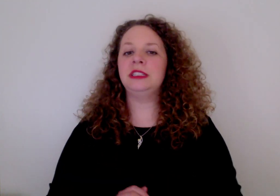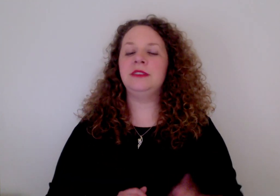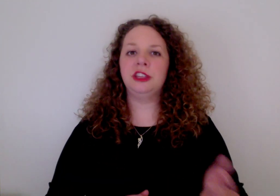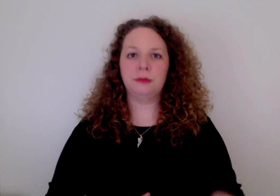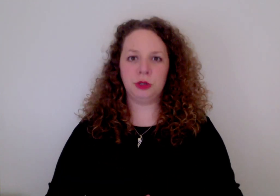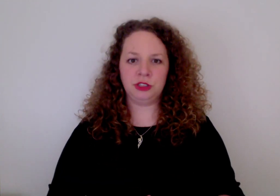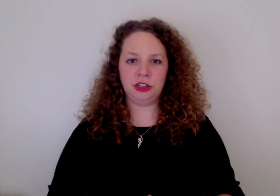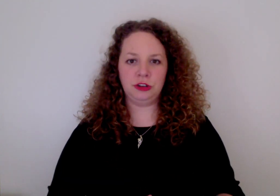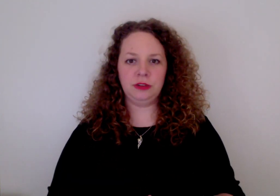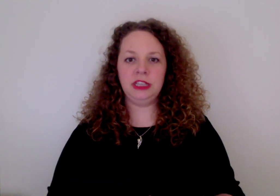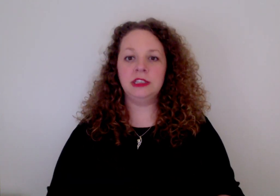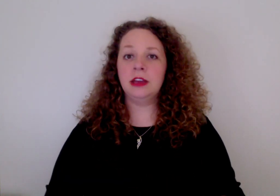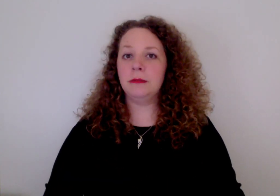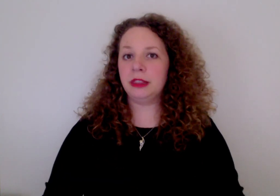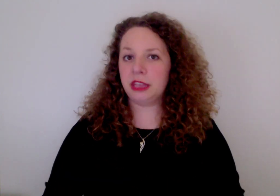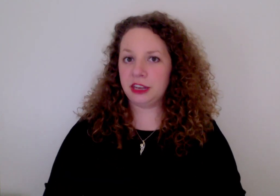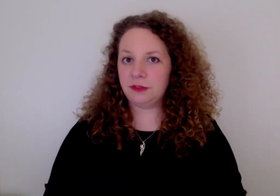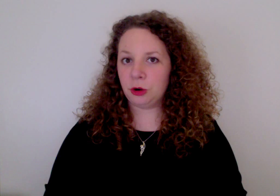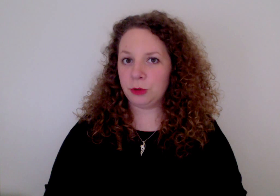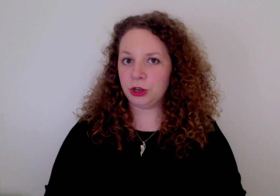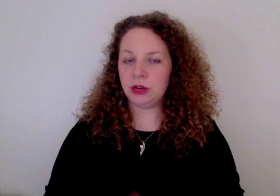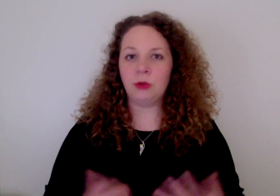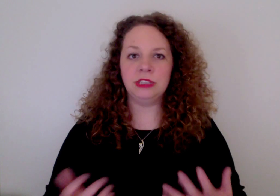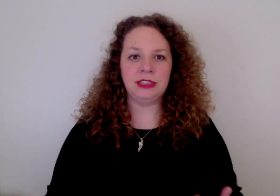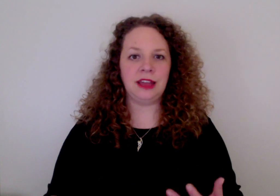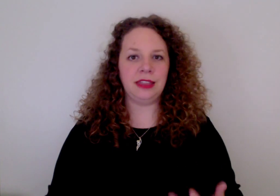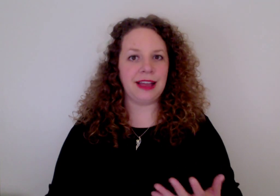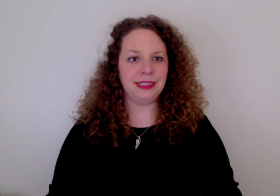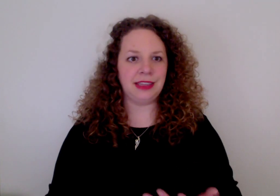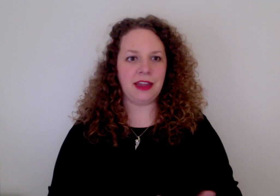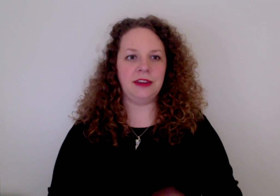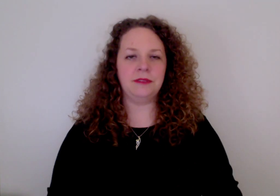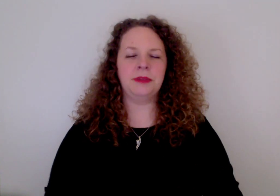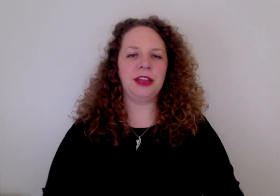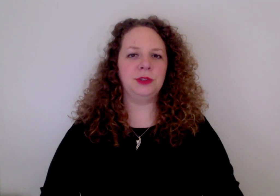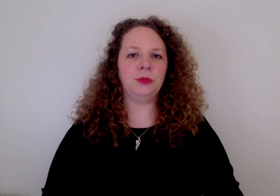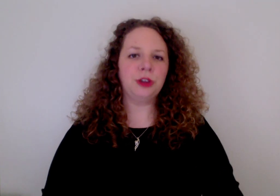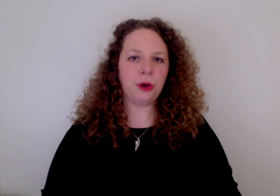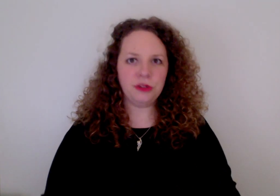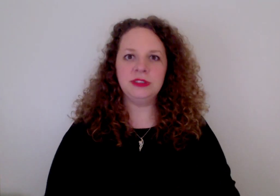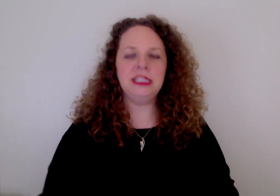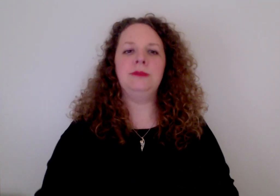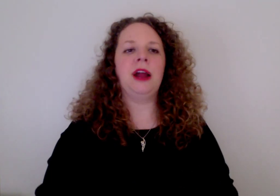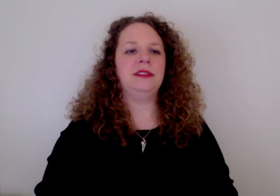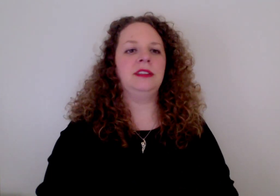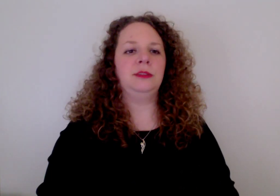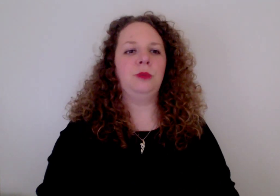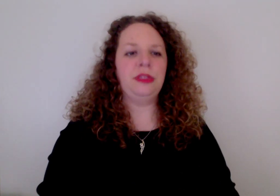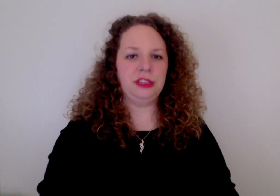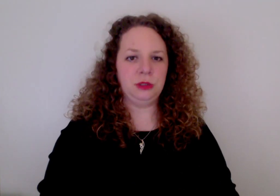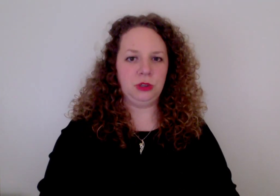the other person agrees by leaning forward and holding that last sign. Okay, so we'll go through and see practically what this looks